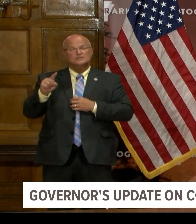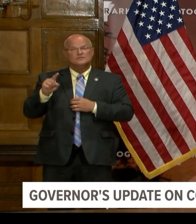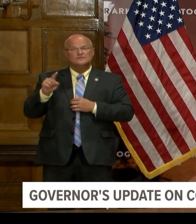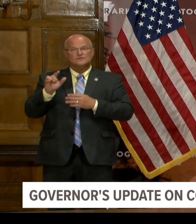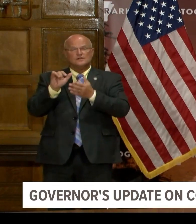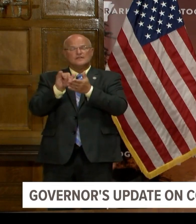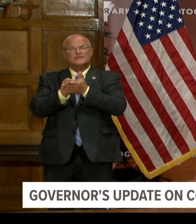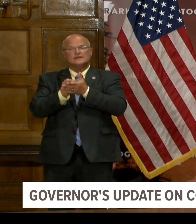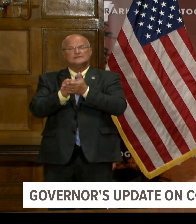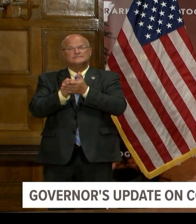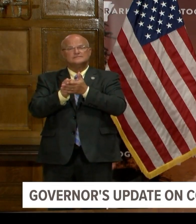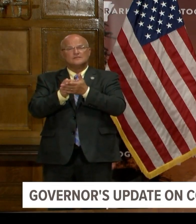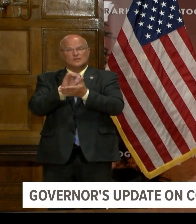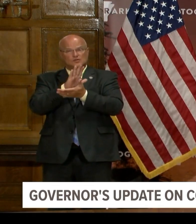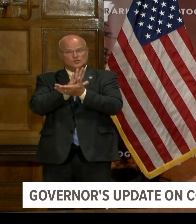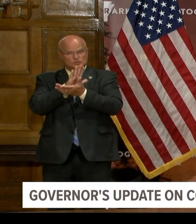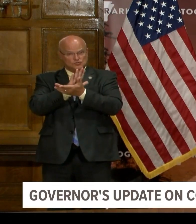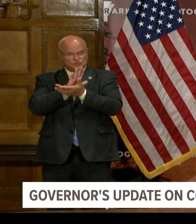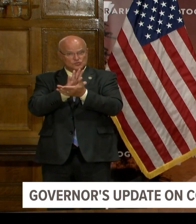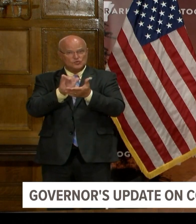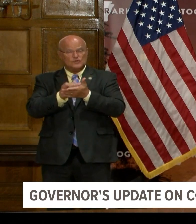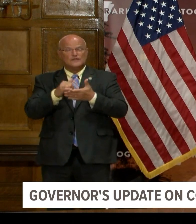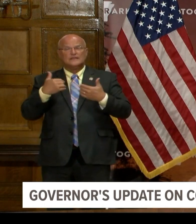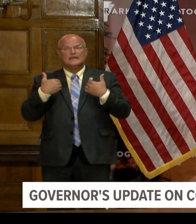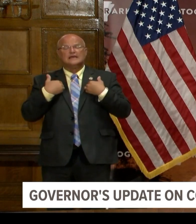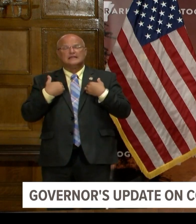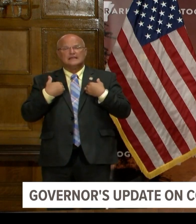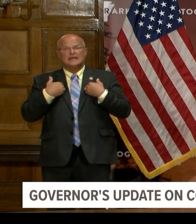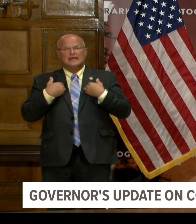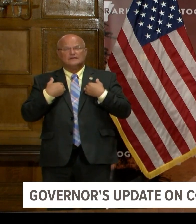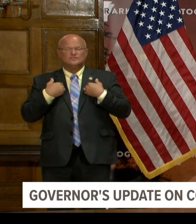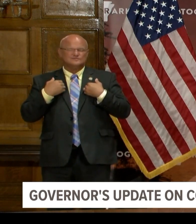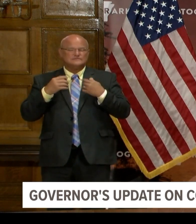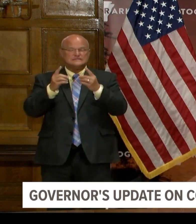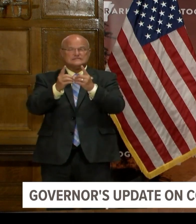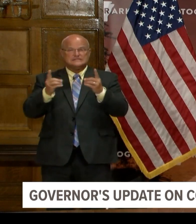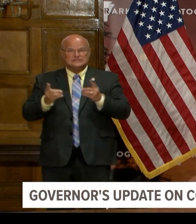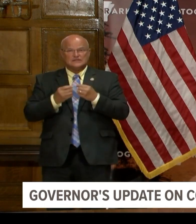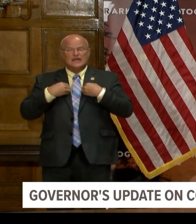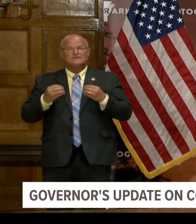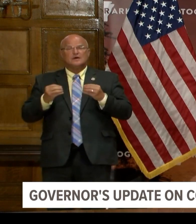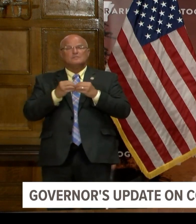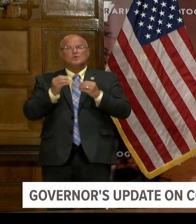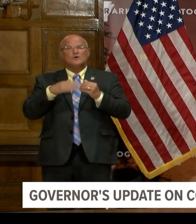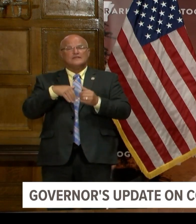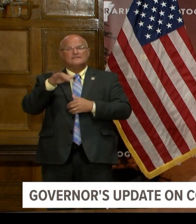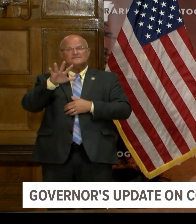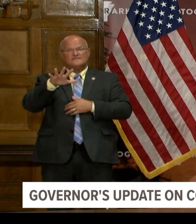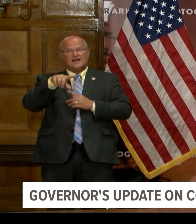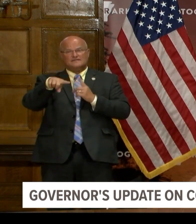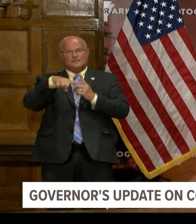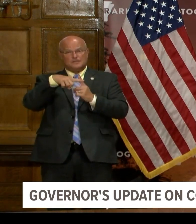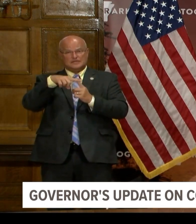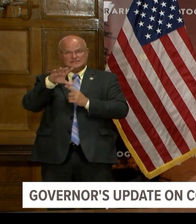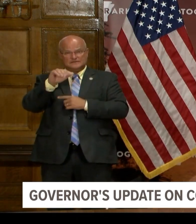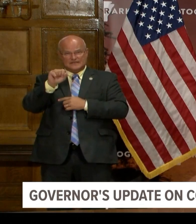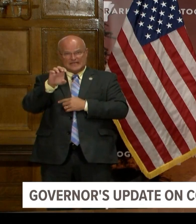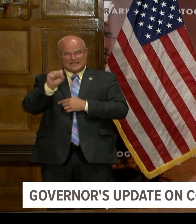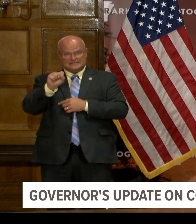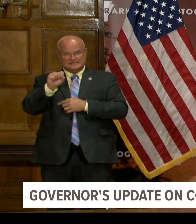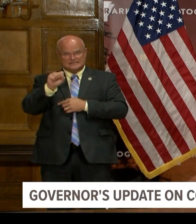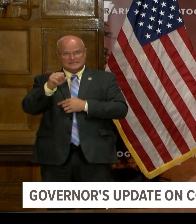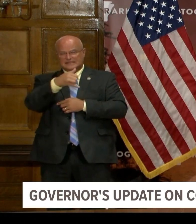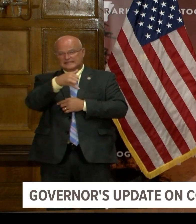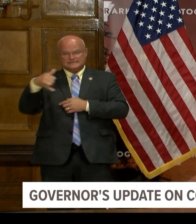the schools that have, or districts that have more than 5 positive cases. That's the cutoff